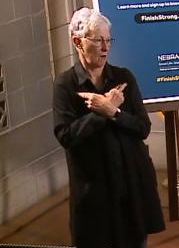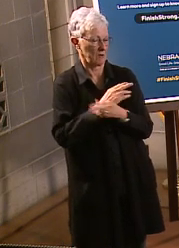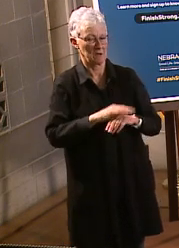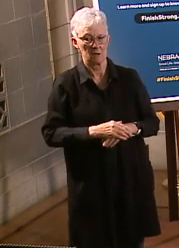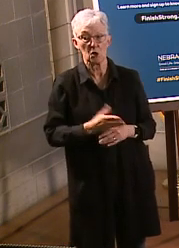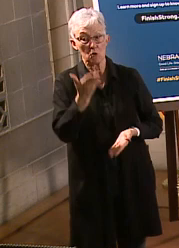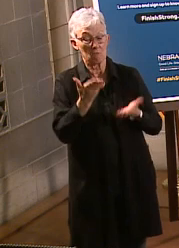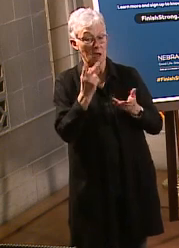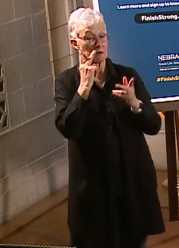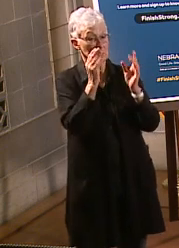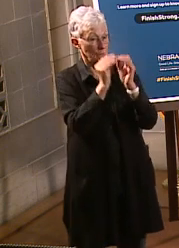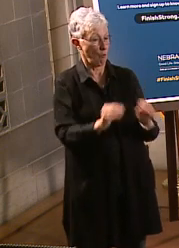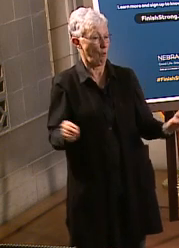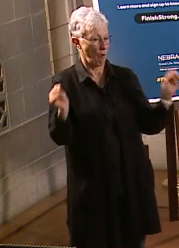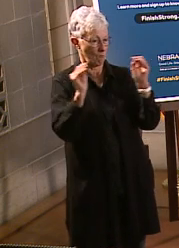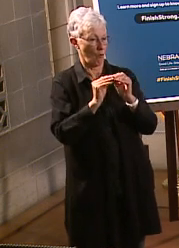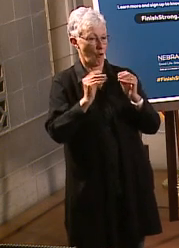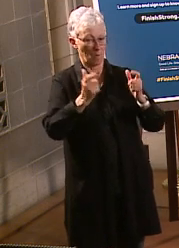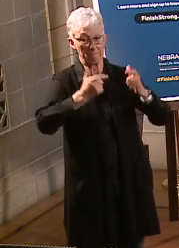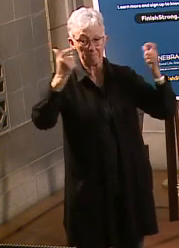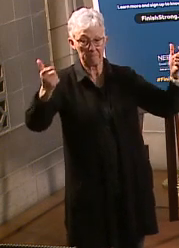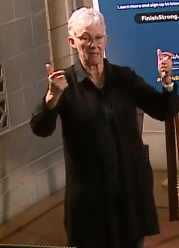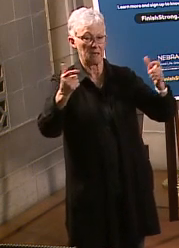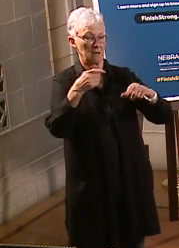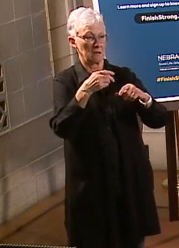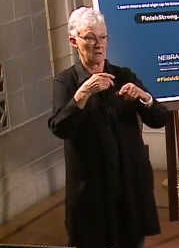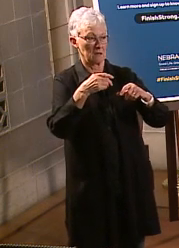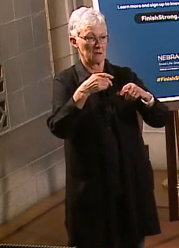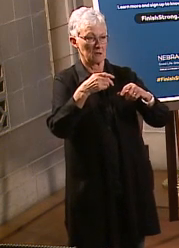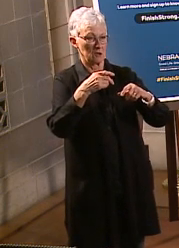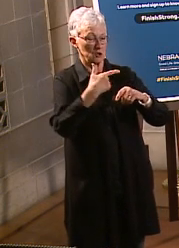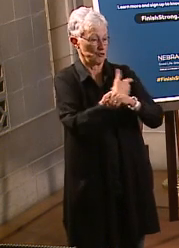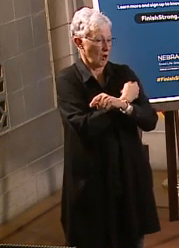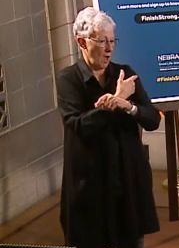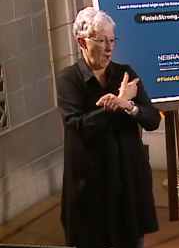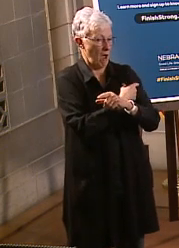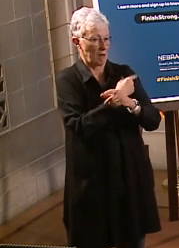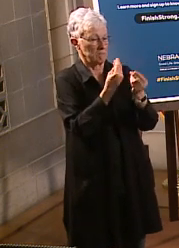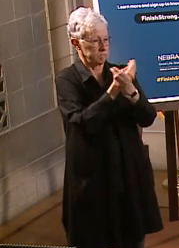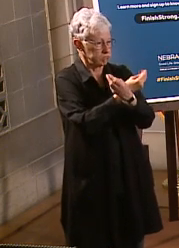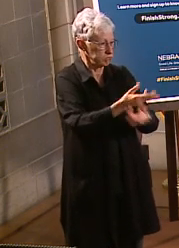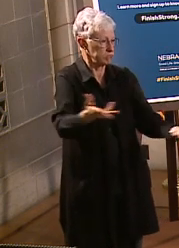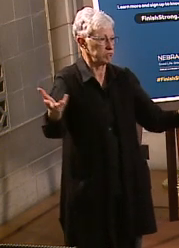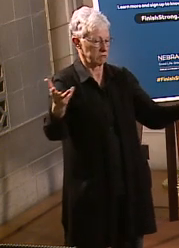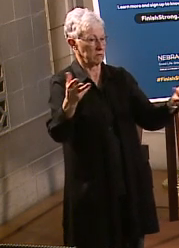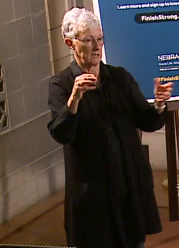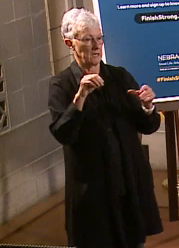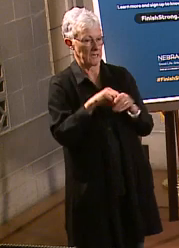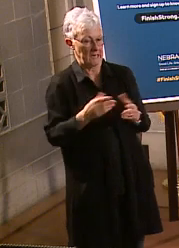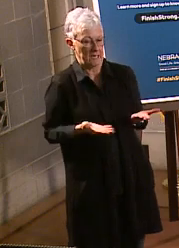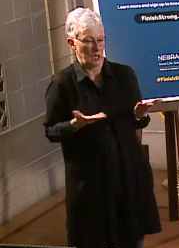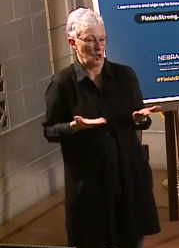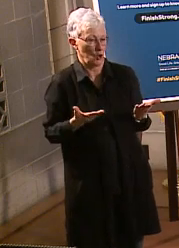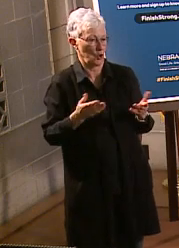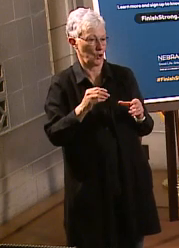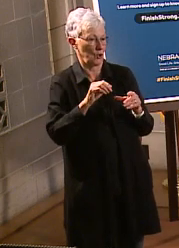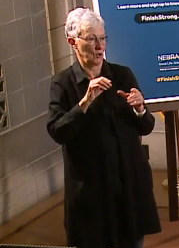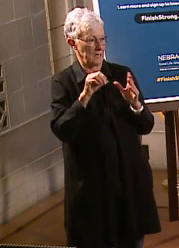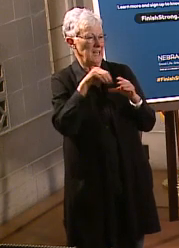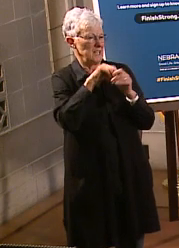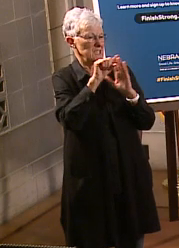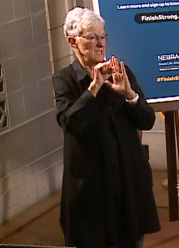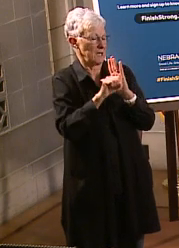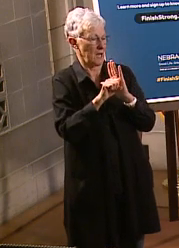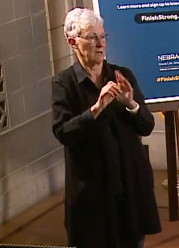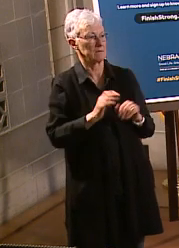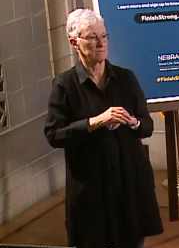or the Pinnacle Bank Arena here in Lincoln. I will note that when I was at the Pinnacle Bank Arena, one of the things that Lincoln Lancaster had been doing is